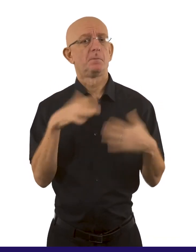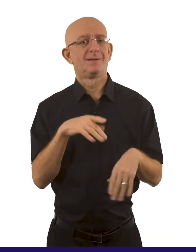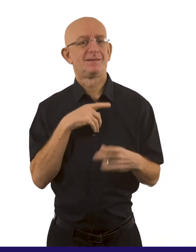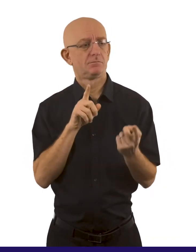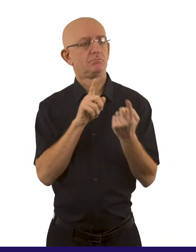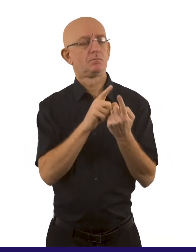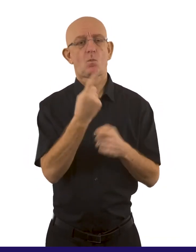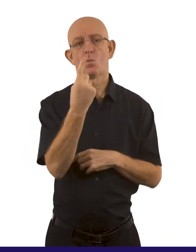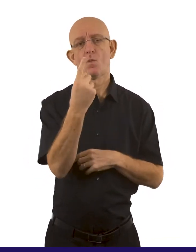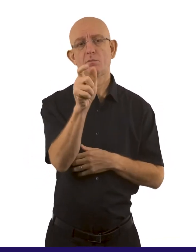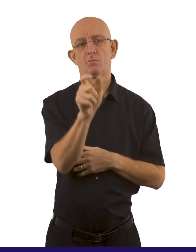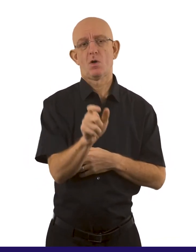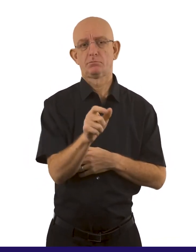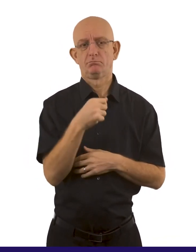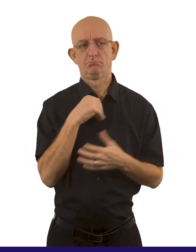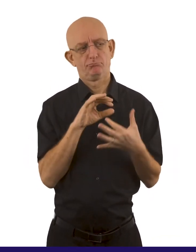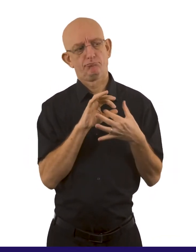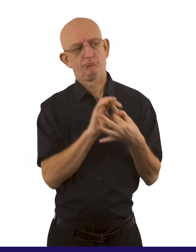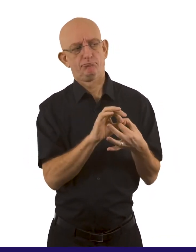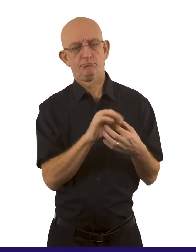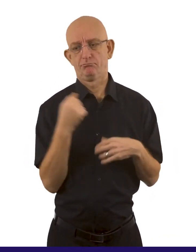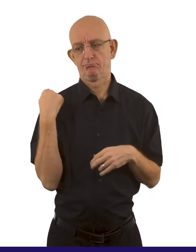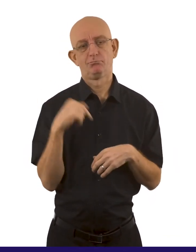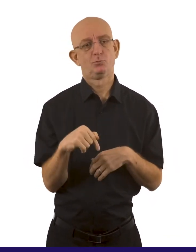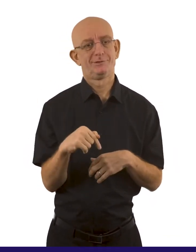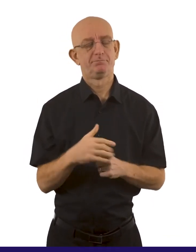I've been in contact with one person I'm close to this week.